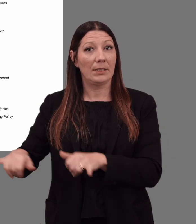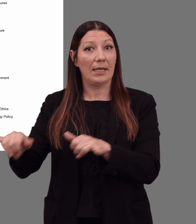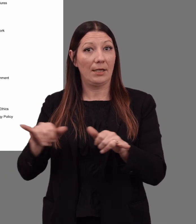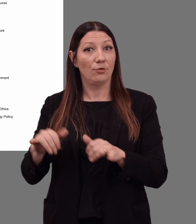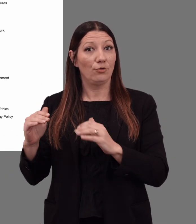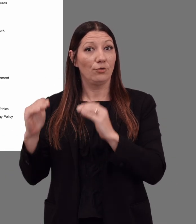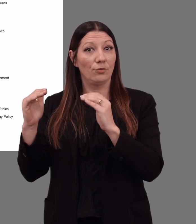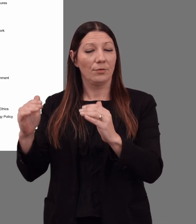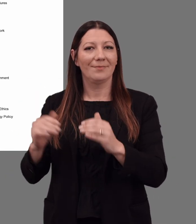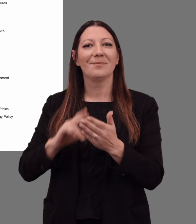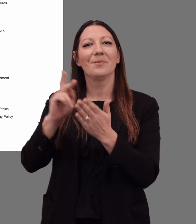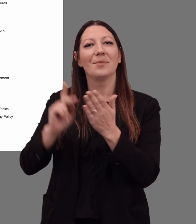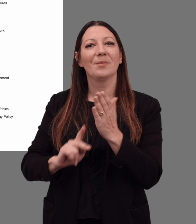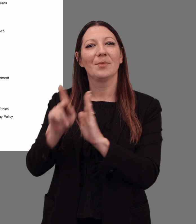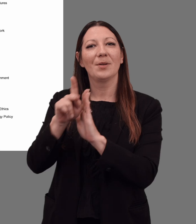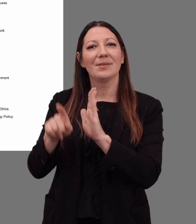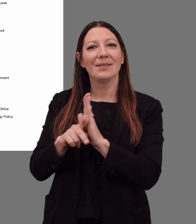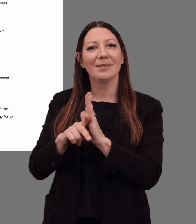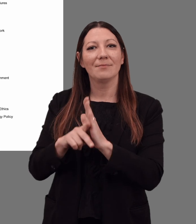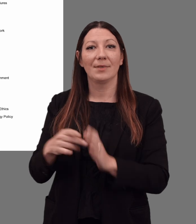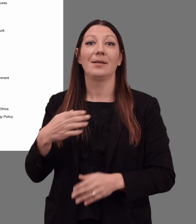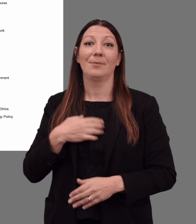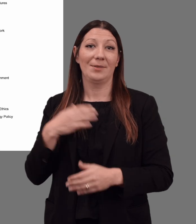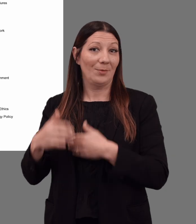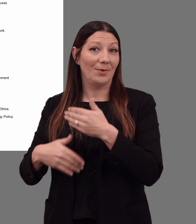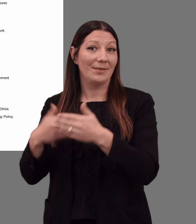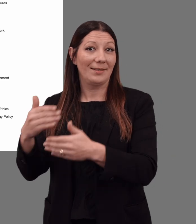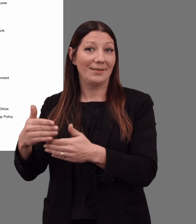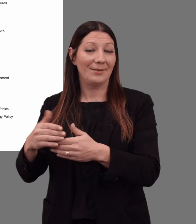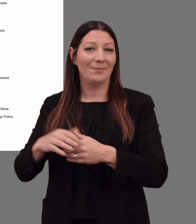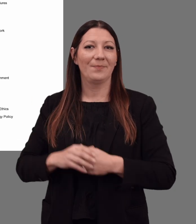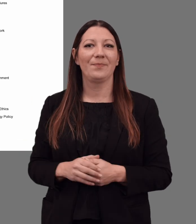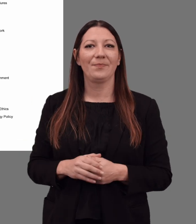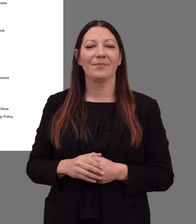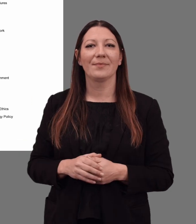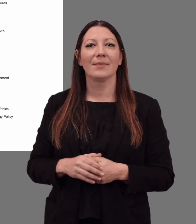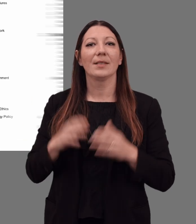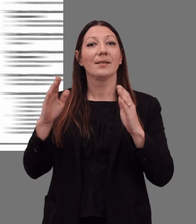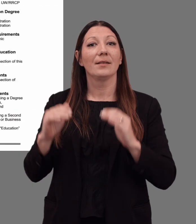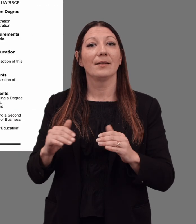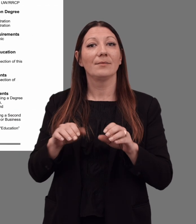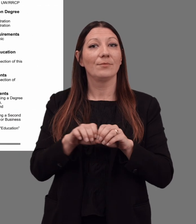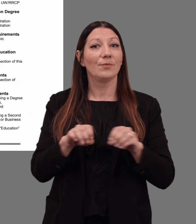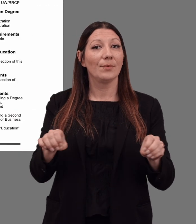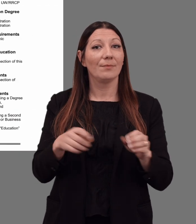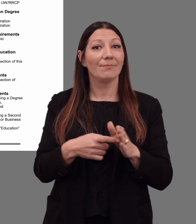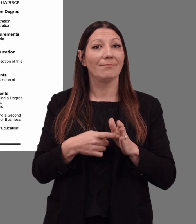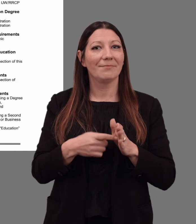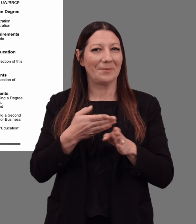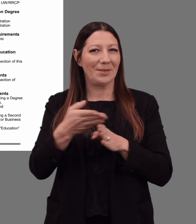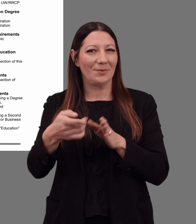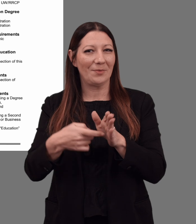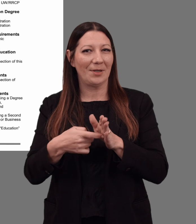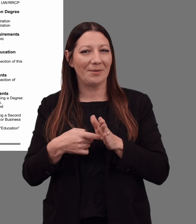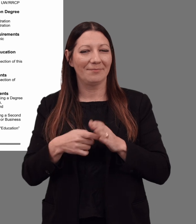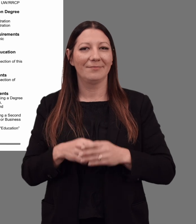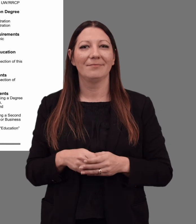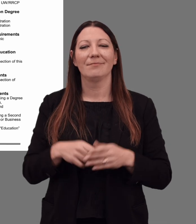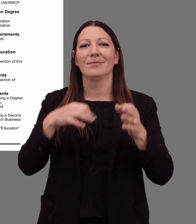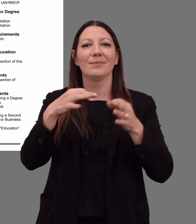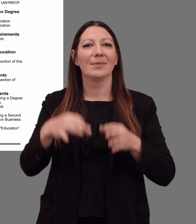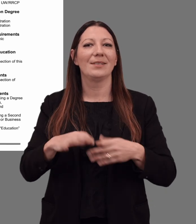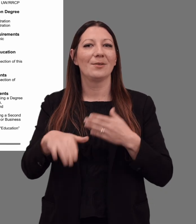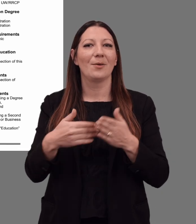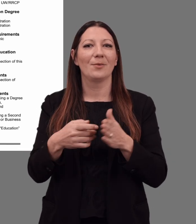standards, grading policies, and the appeals process. And degree and major requirements, which outlines the general degree